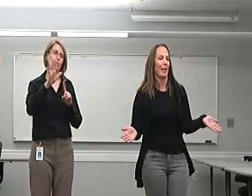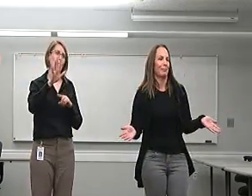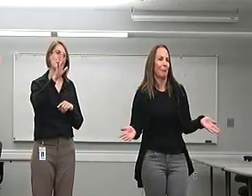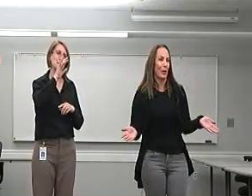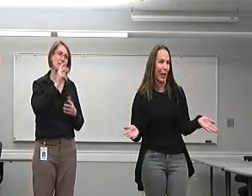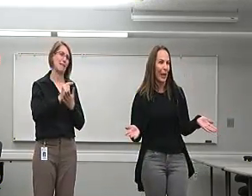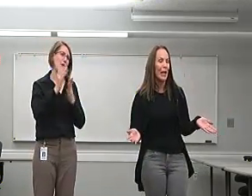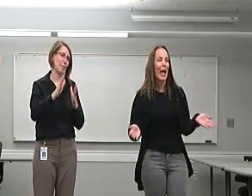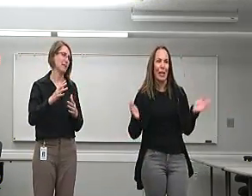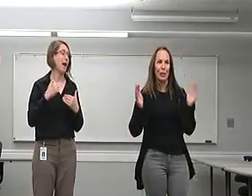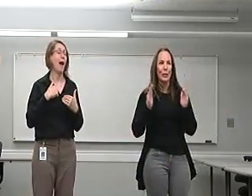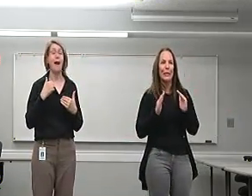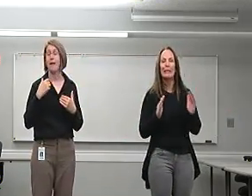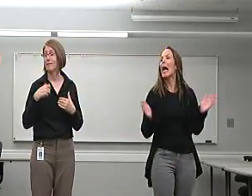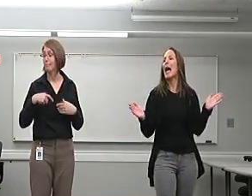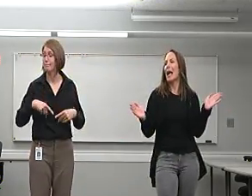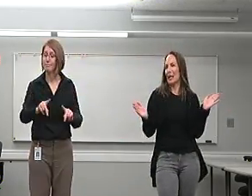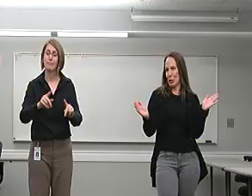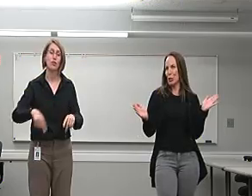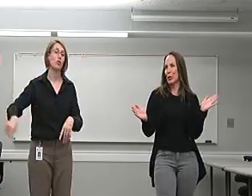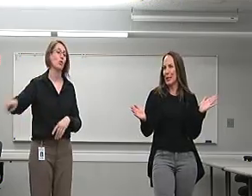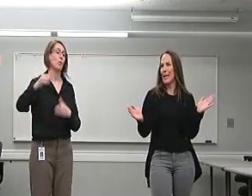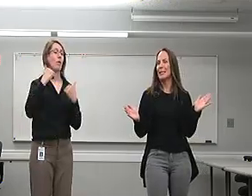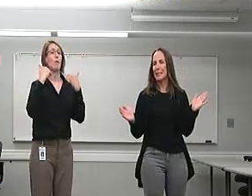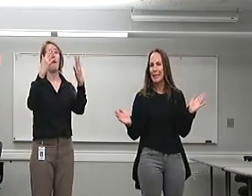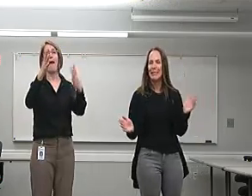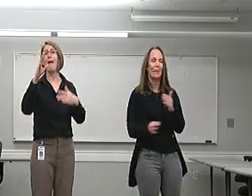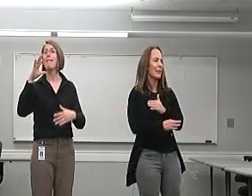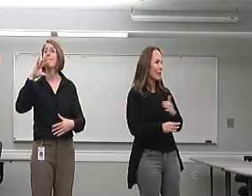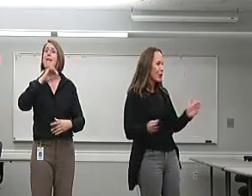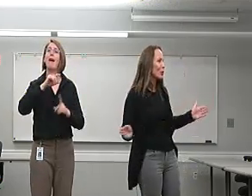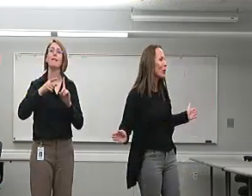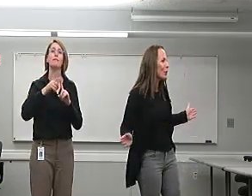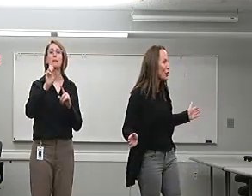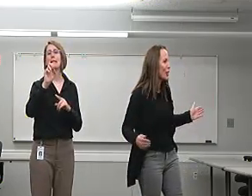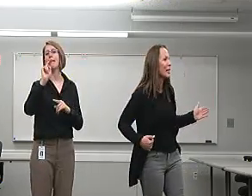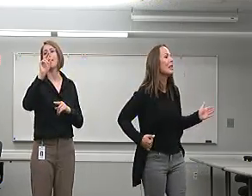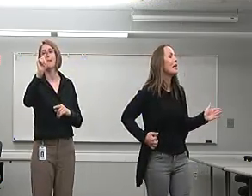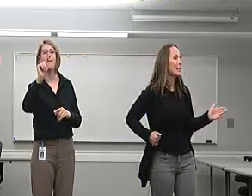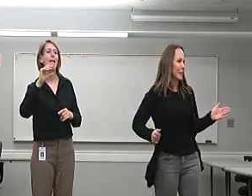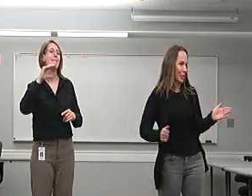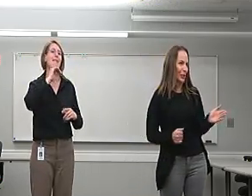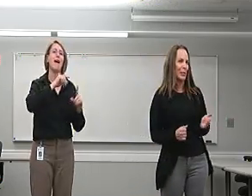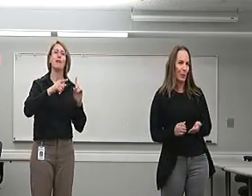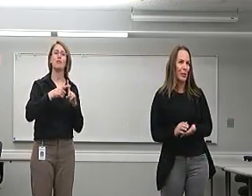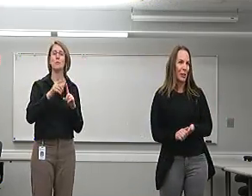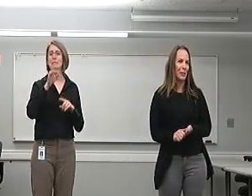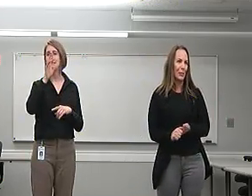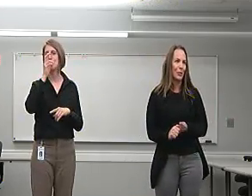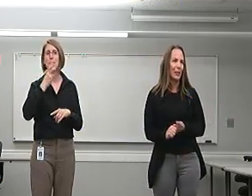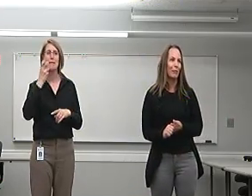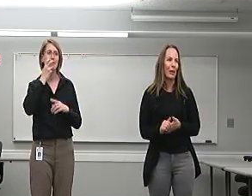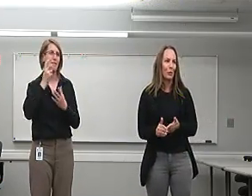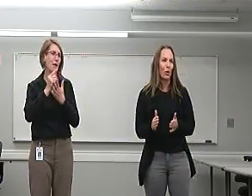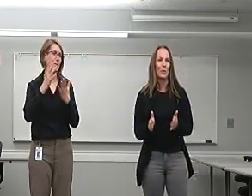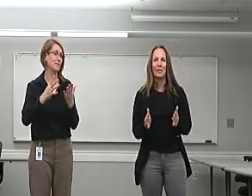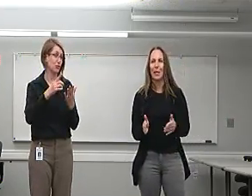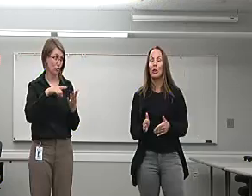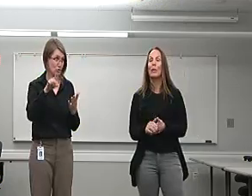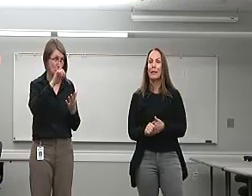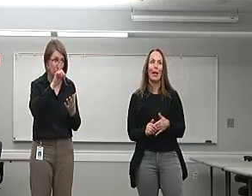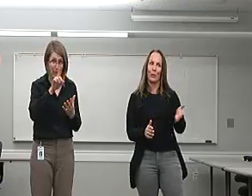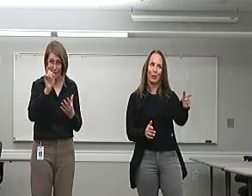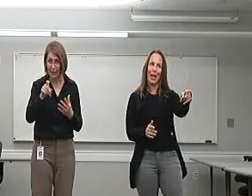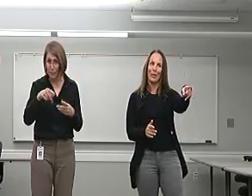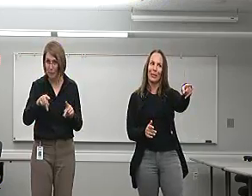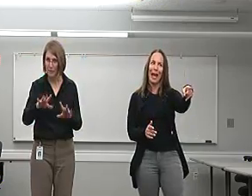And you can lie to your ENTs. I'm giving you permission. Did you need permission? Did you need Rachel Coleman to say, you can lie or you're a